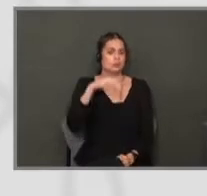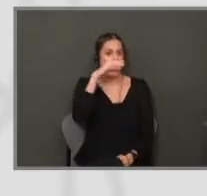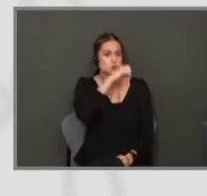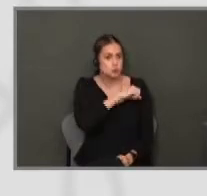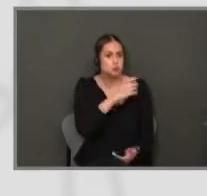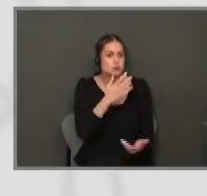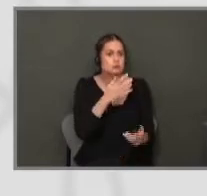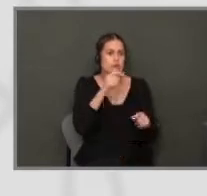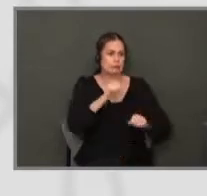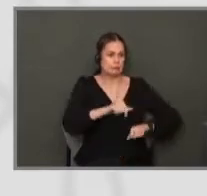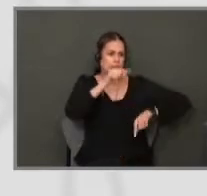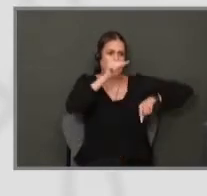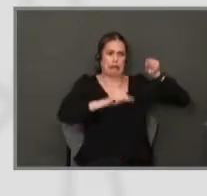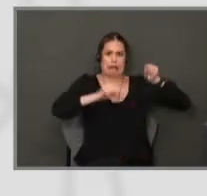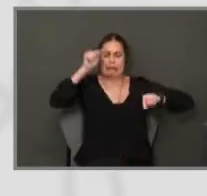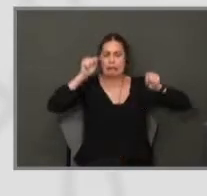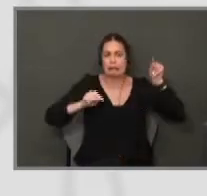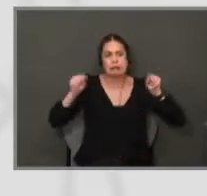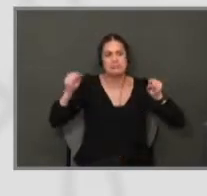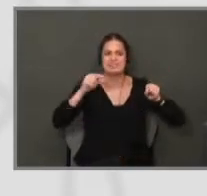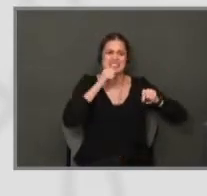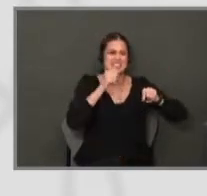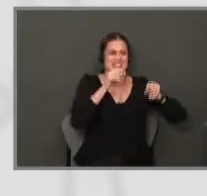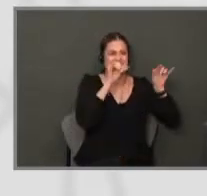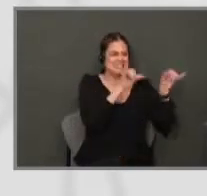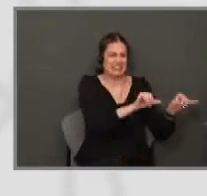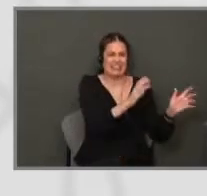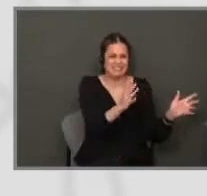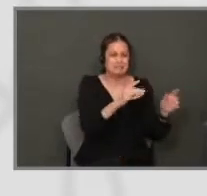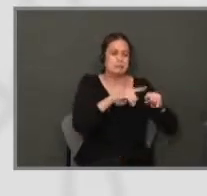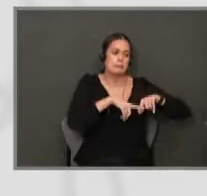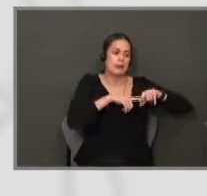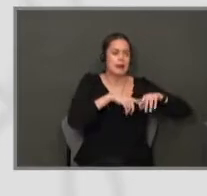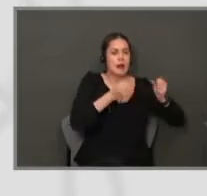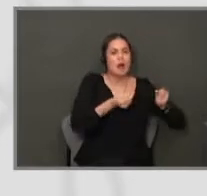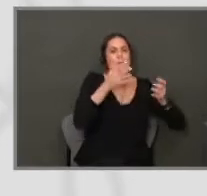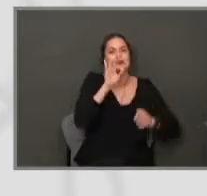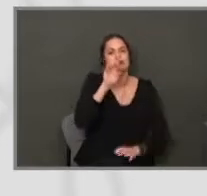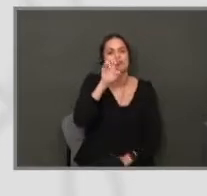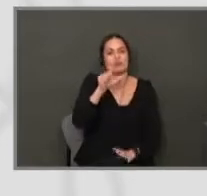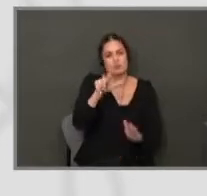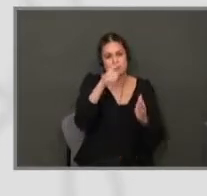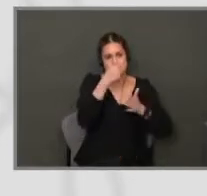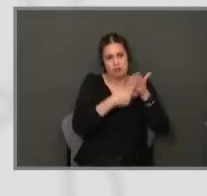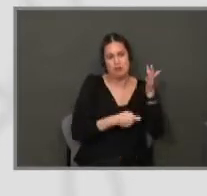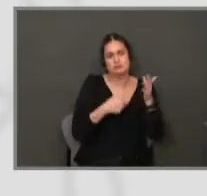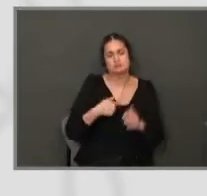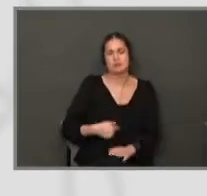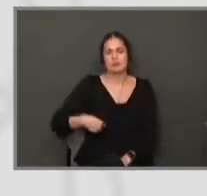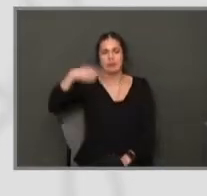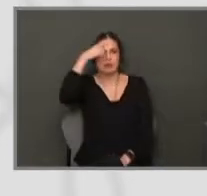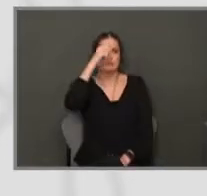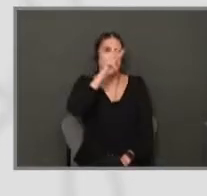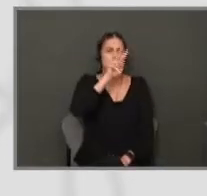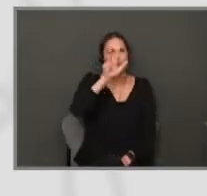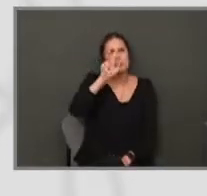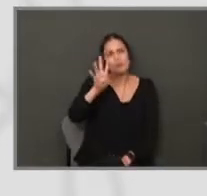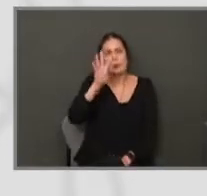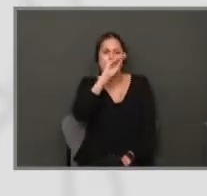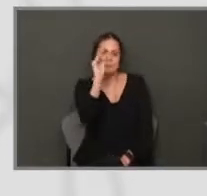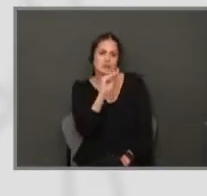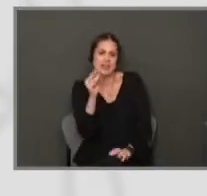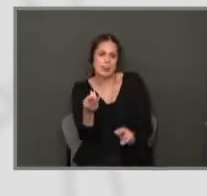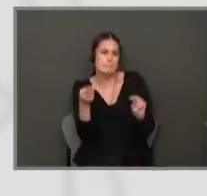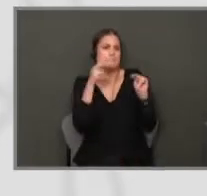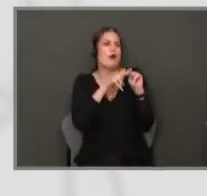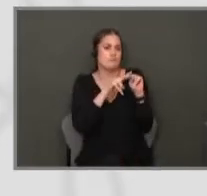this can be an erratic revenue source based on weather or fuel prices, that we're going to be 2, 3, 4% above revenue. And